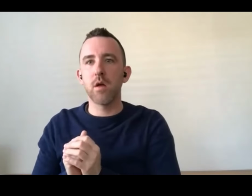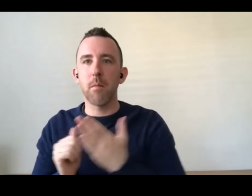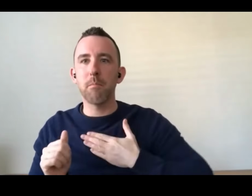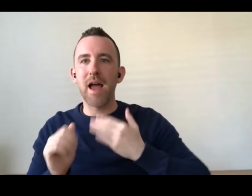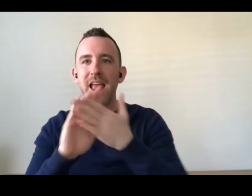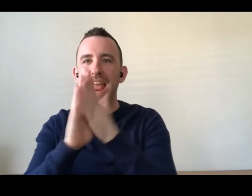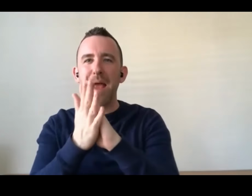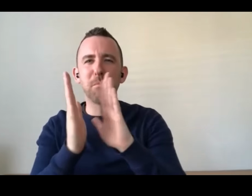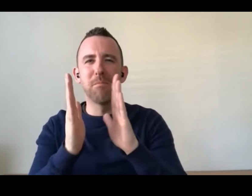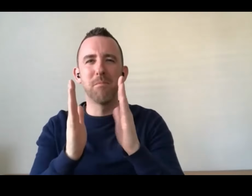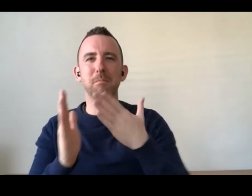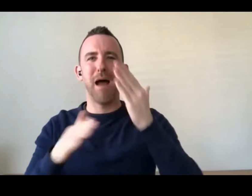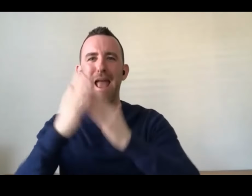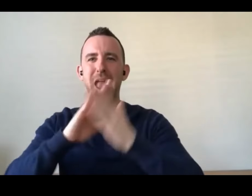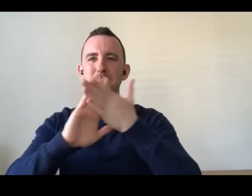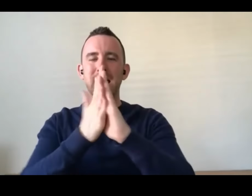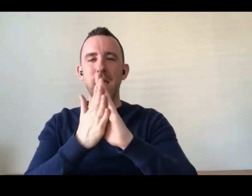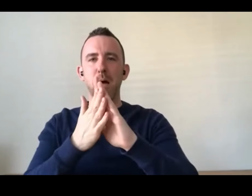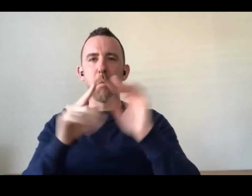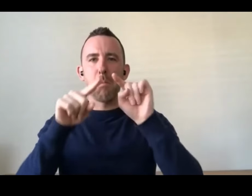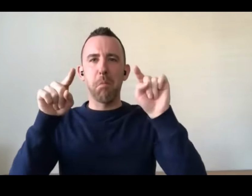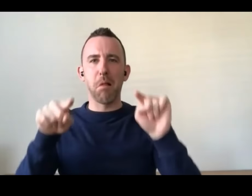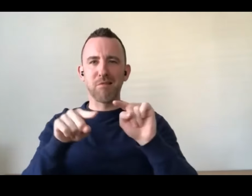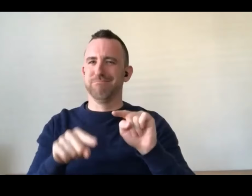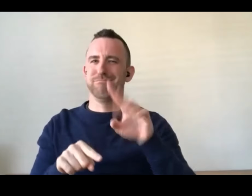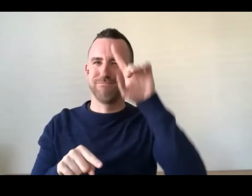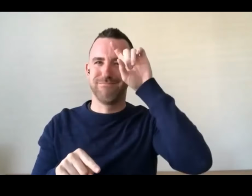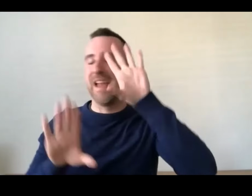block. So definitely check that out.